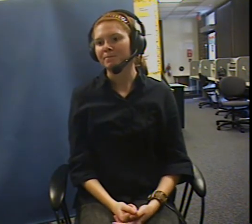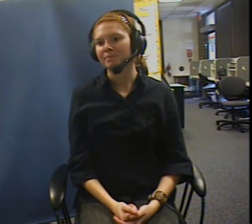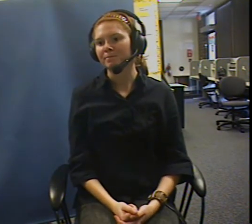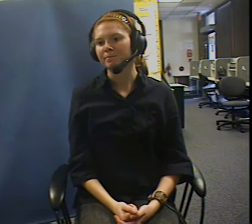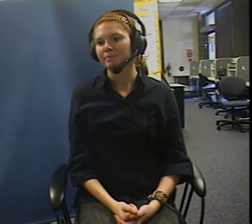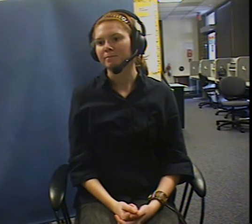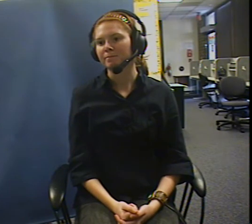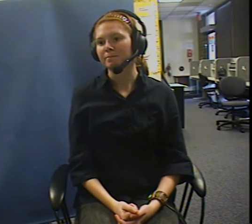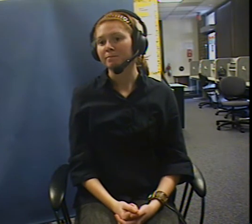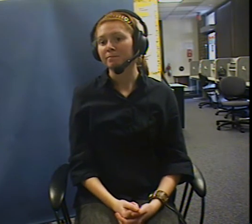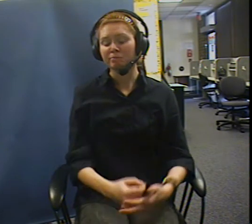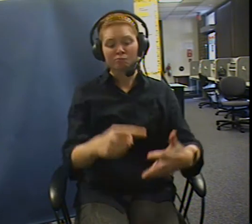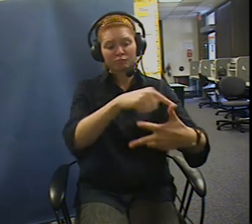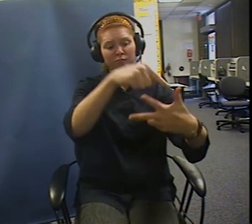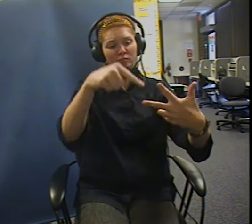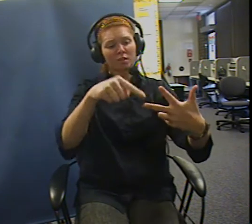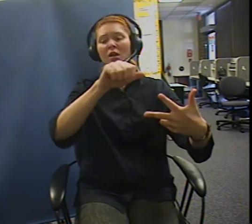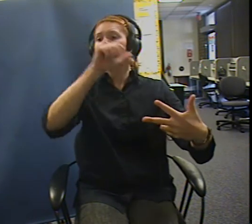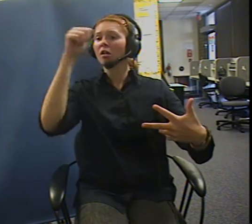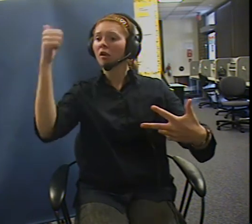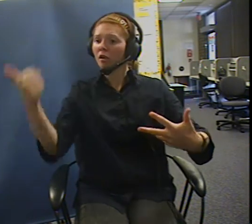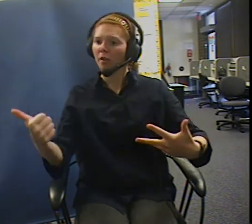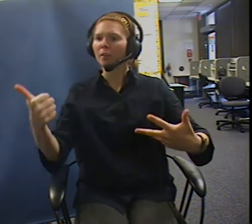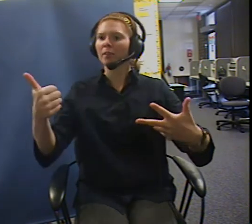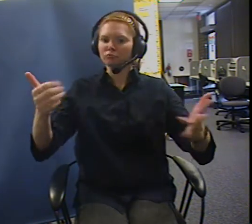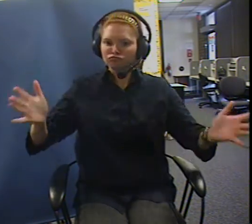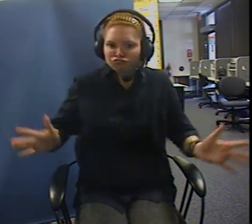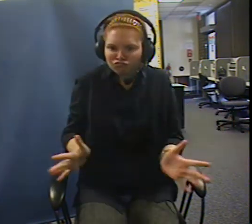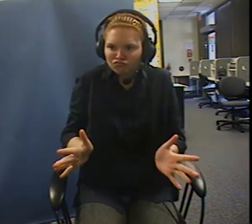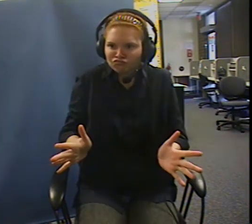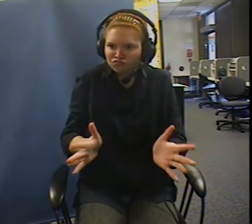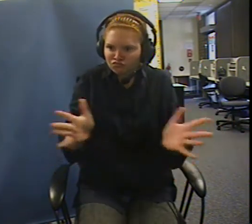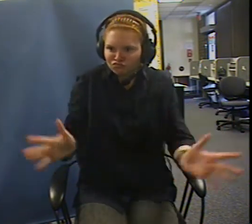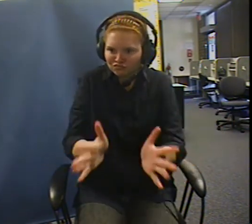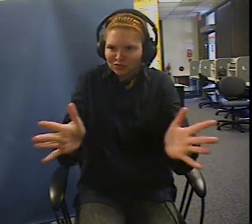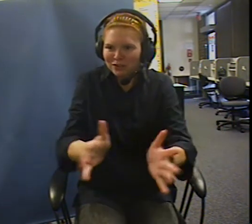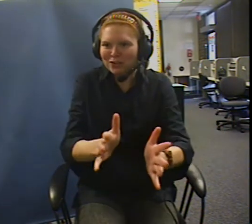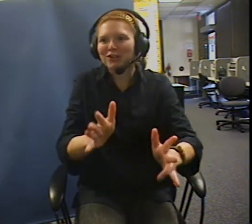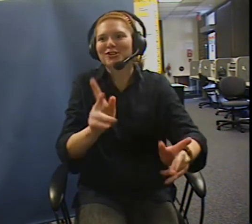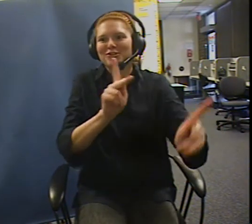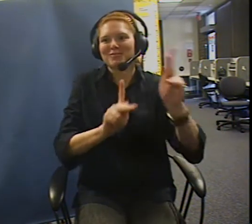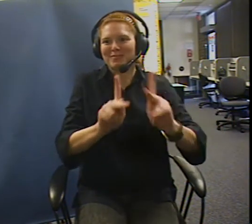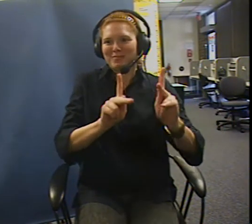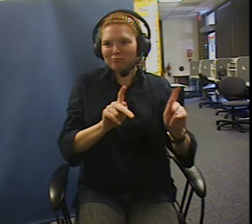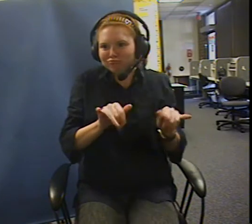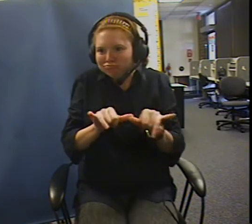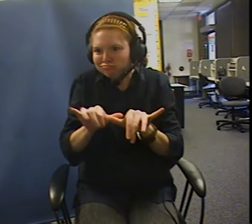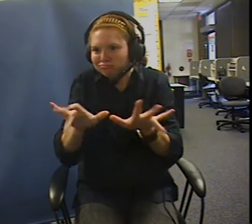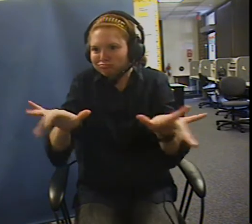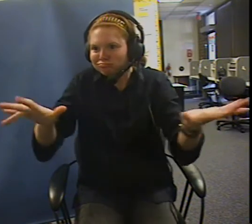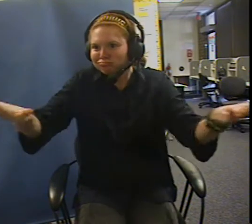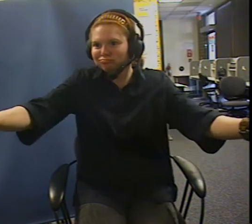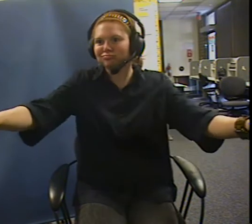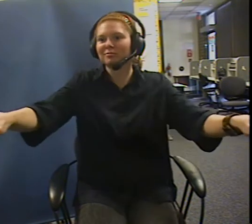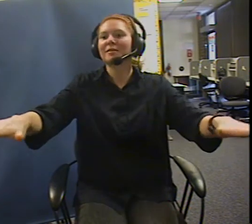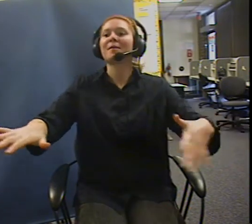Another federal program that encouraged the out-migration of middle-income families was the FHA, Federal Housing Administration,